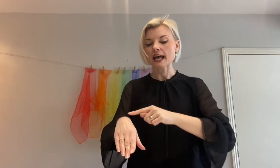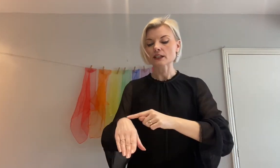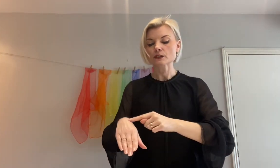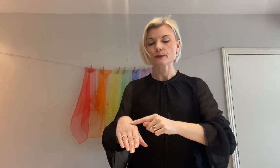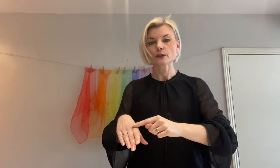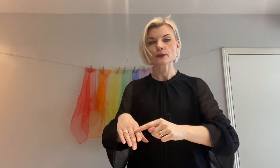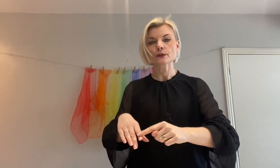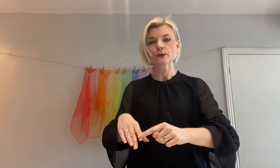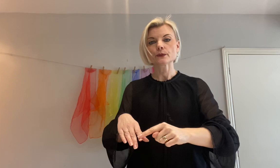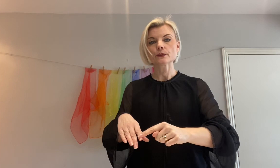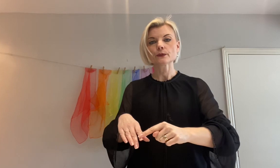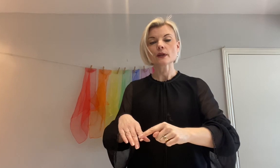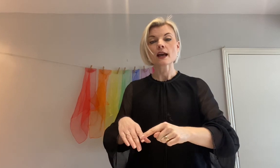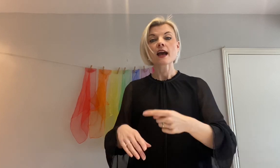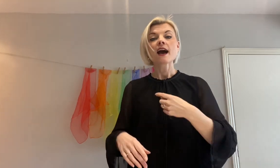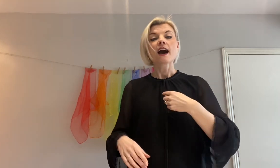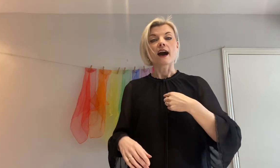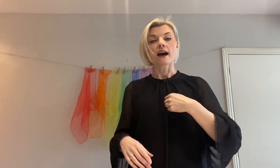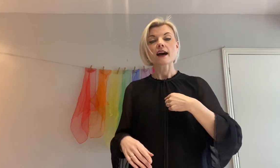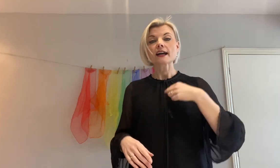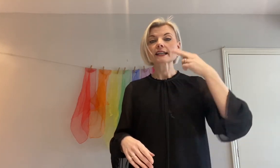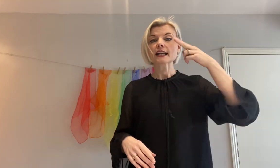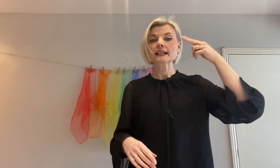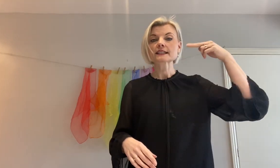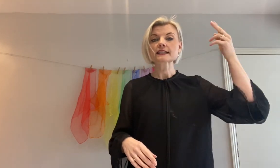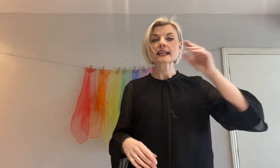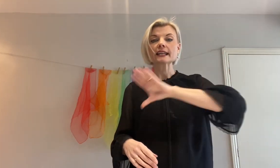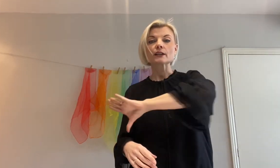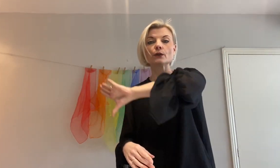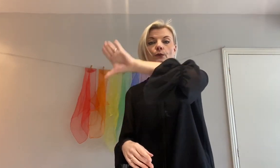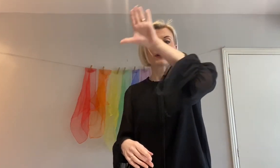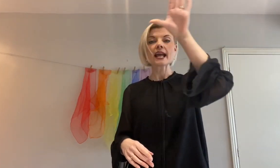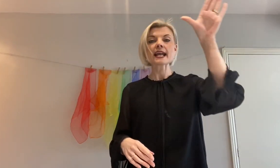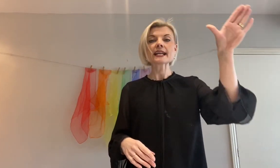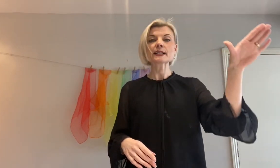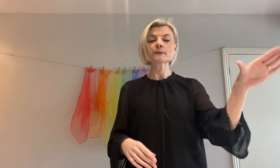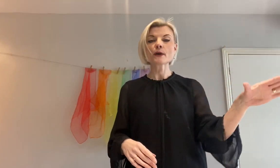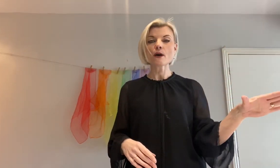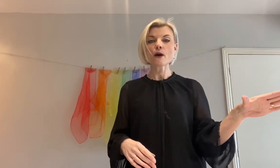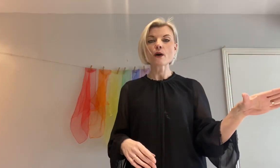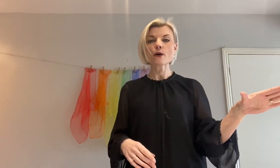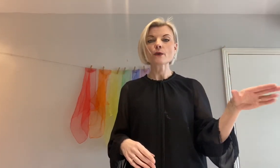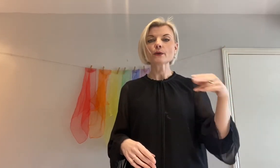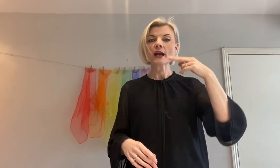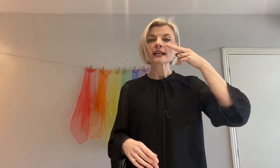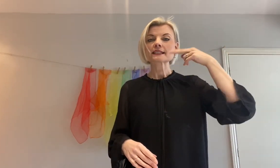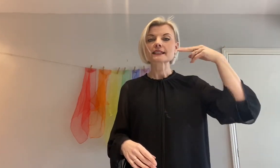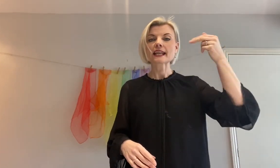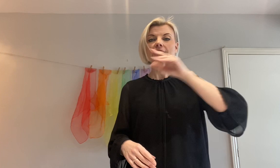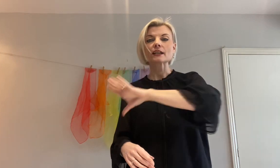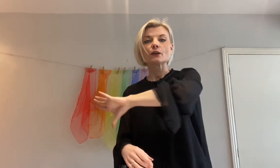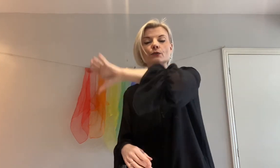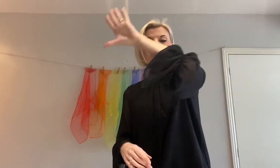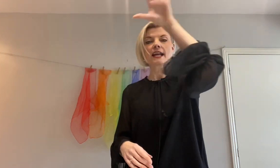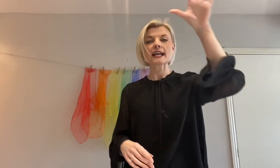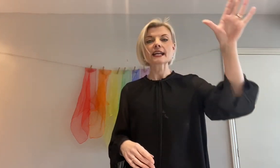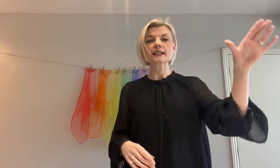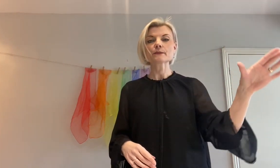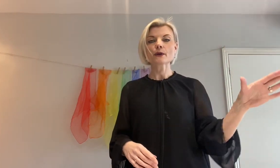and blue. I can sing a rainbow, sing a